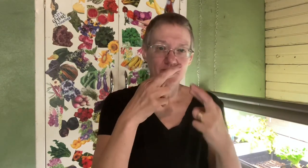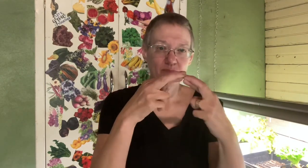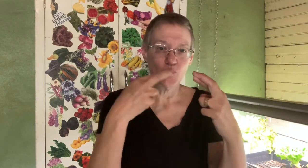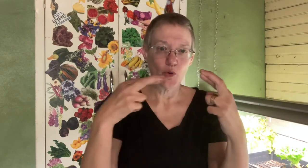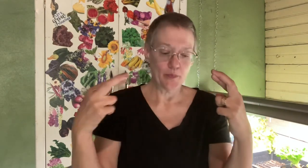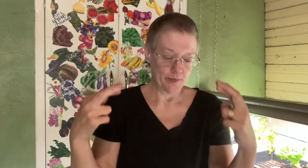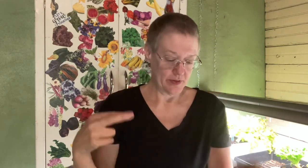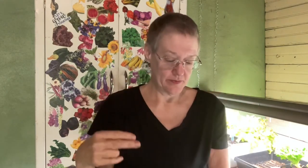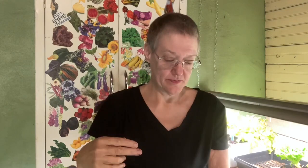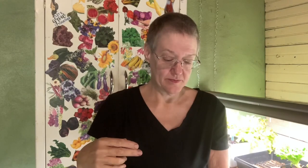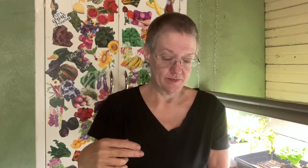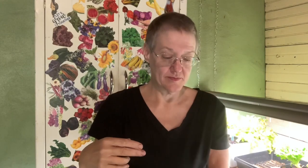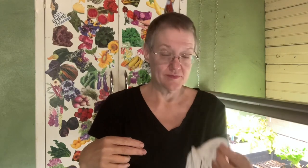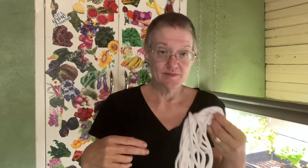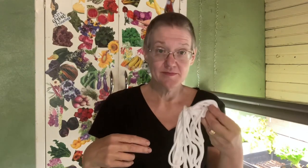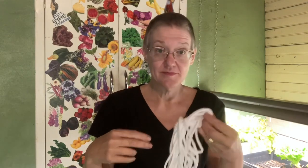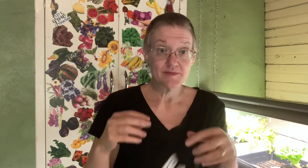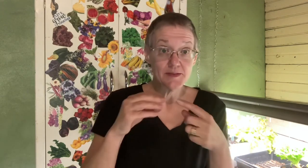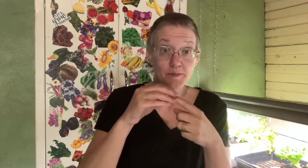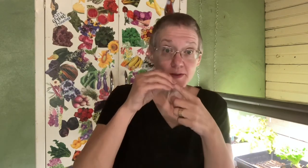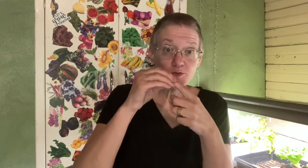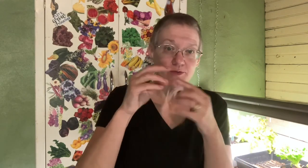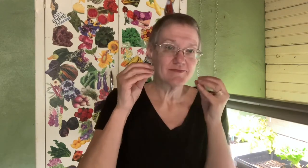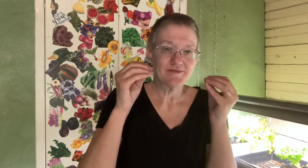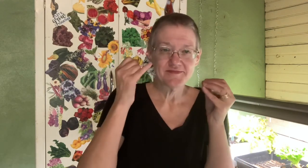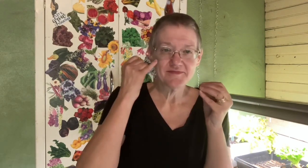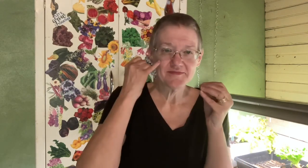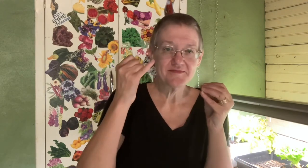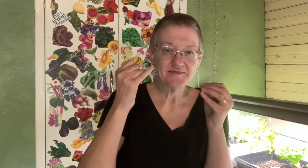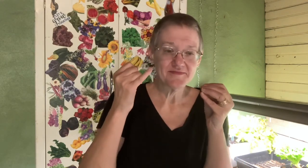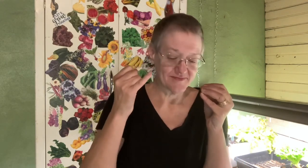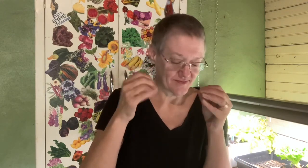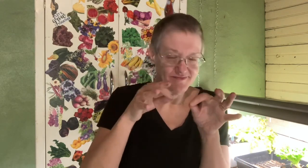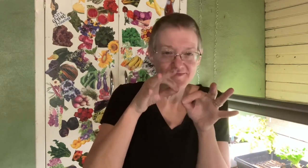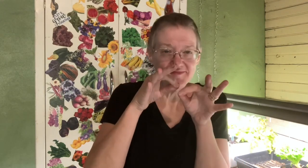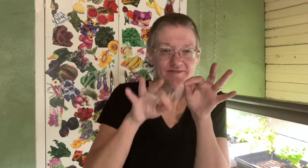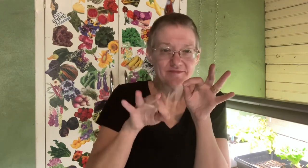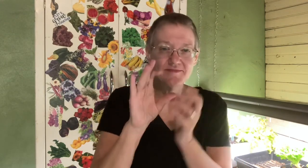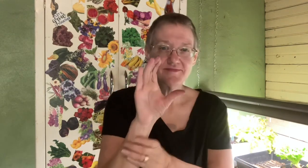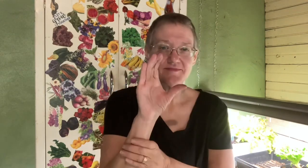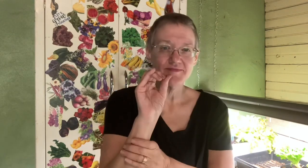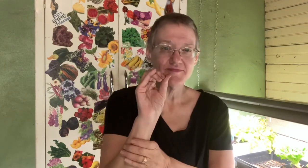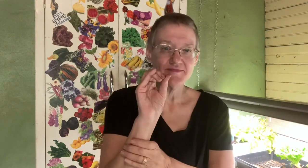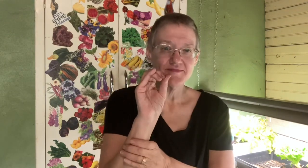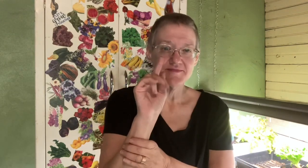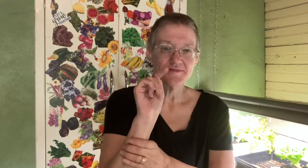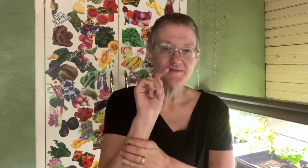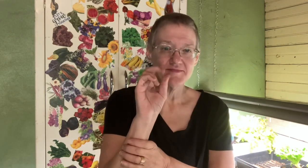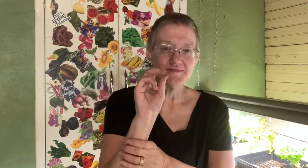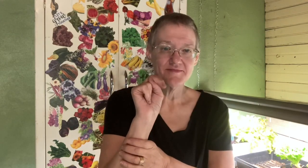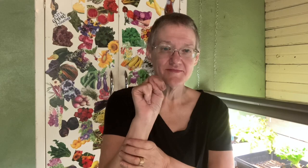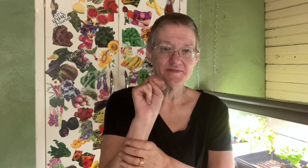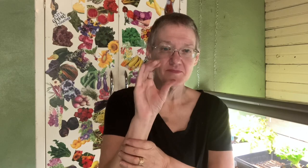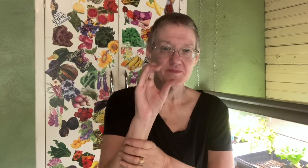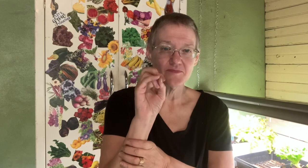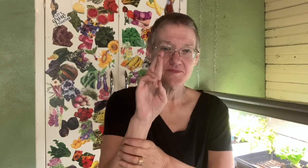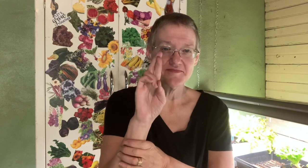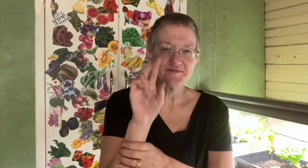rope. And honestly, I don't know if it's anything special, but it looks like just a simple cotton